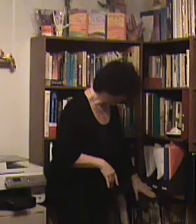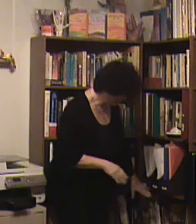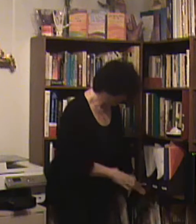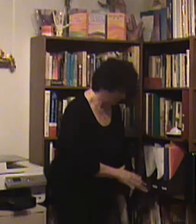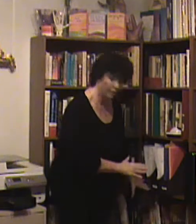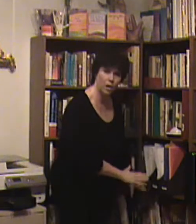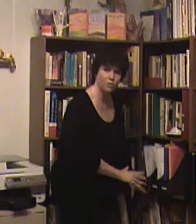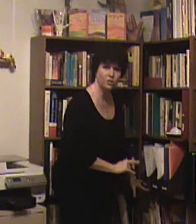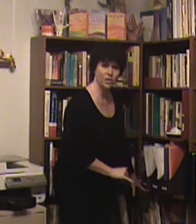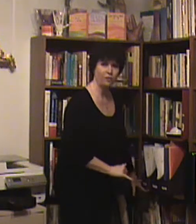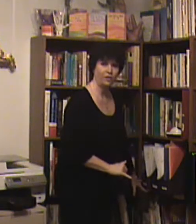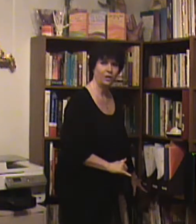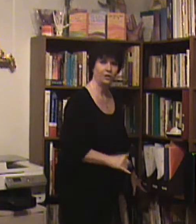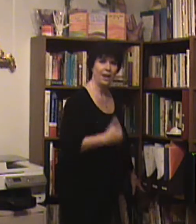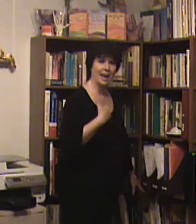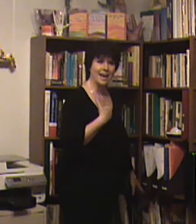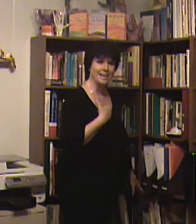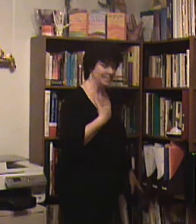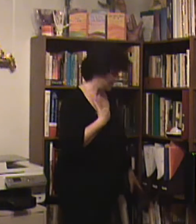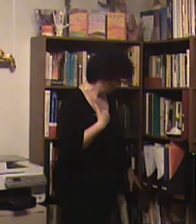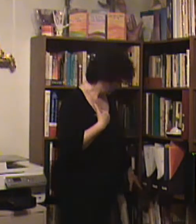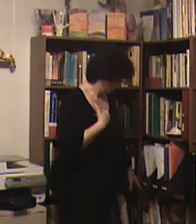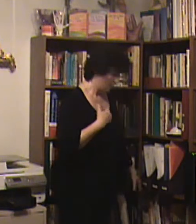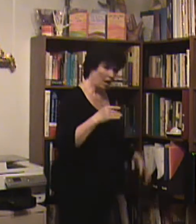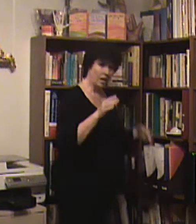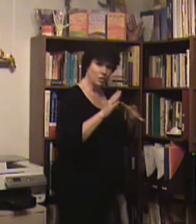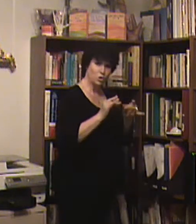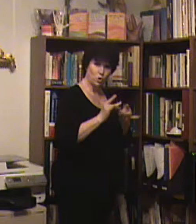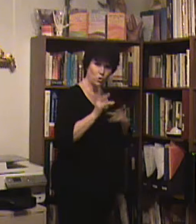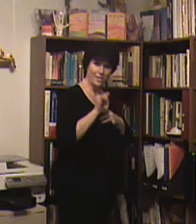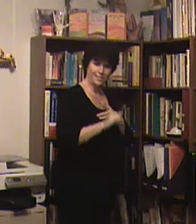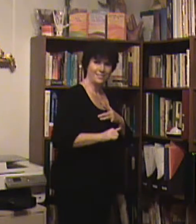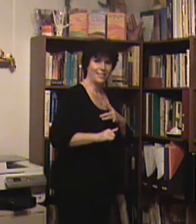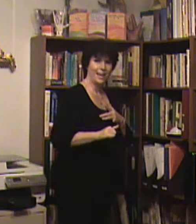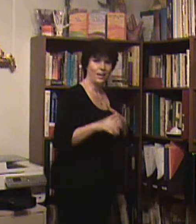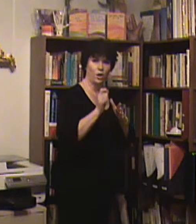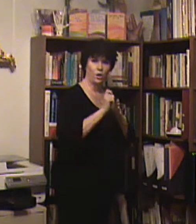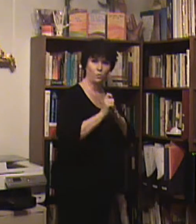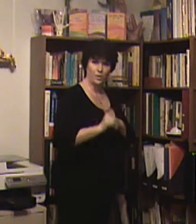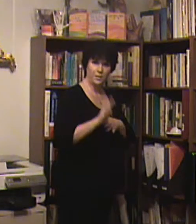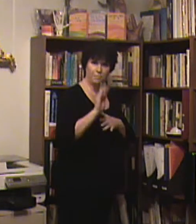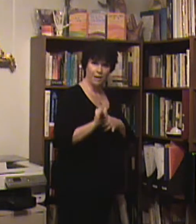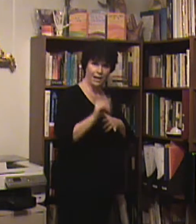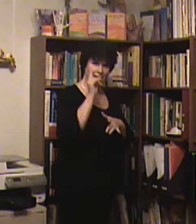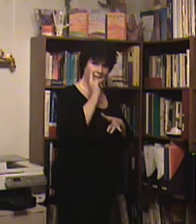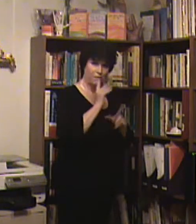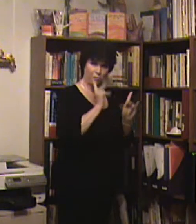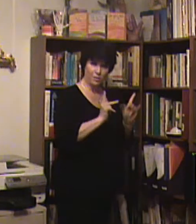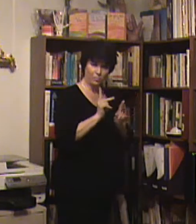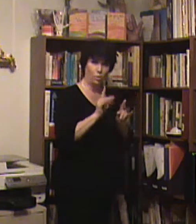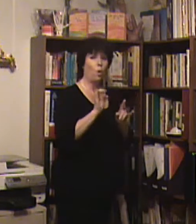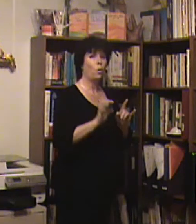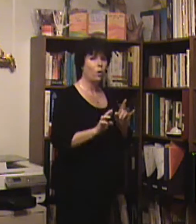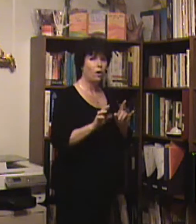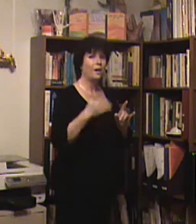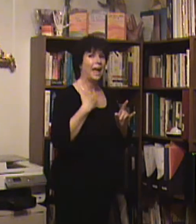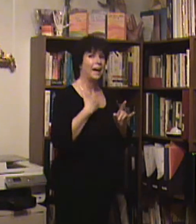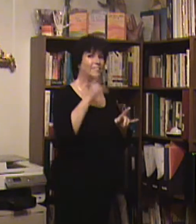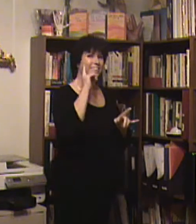This lower shelf here has stories that are written by deaf people or have